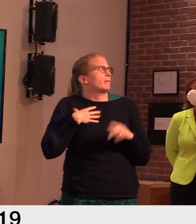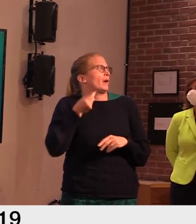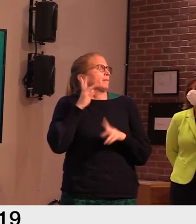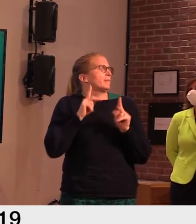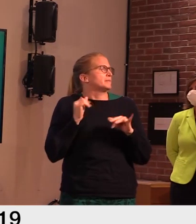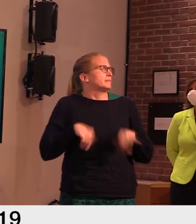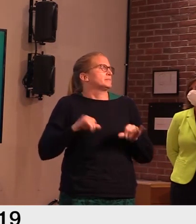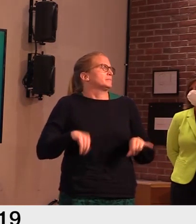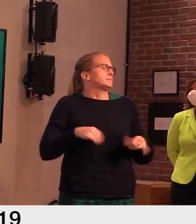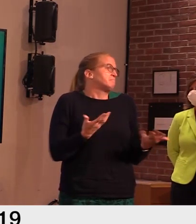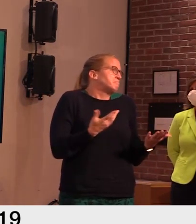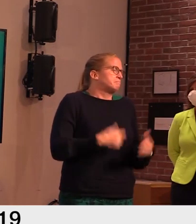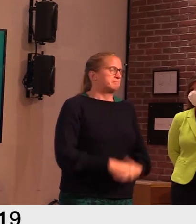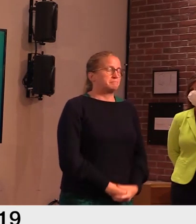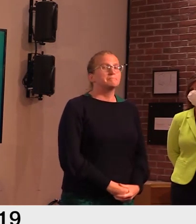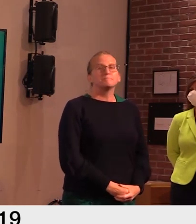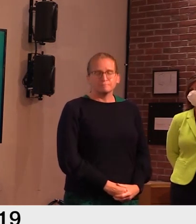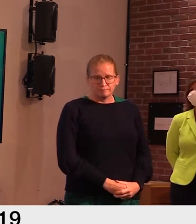into account?